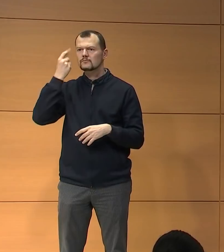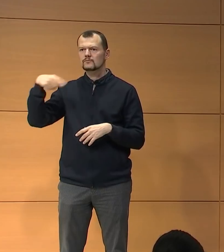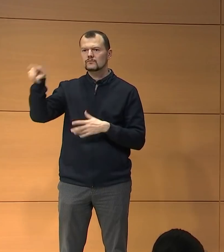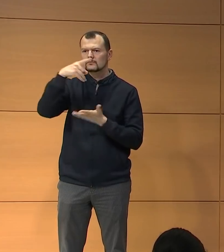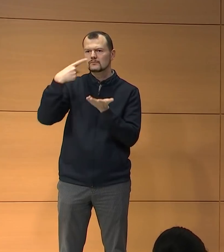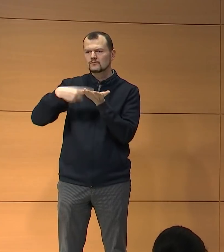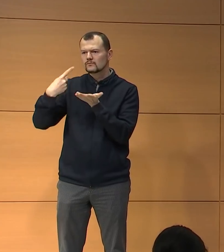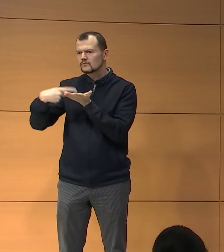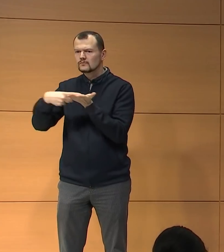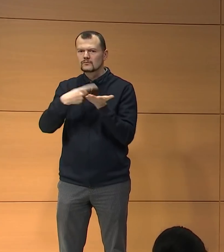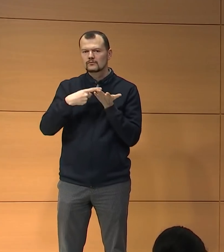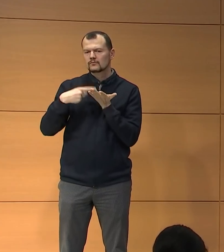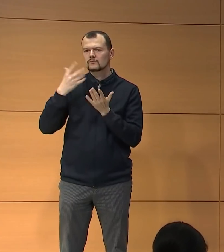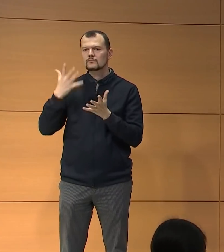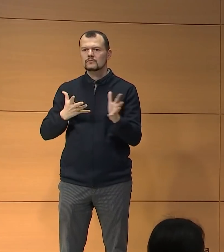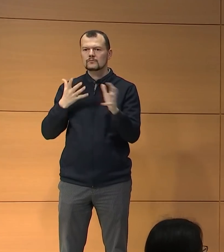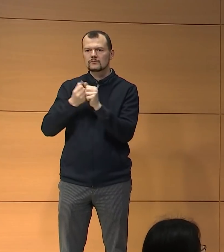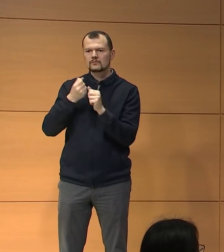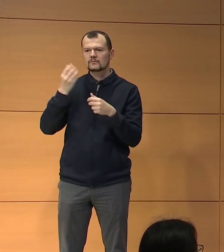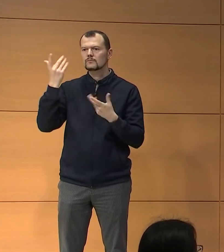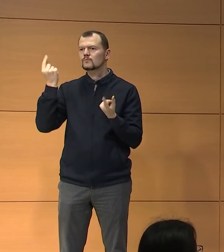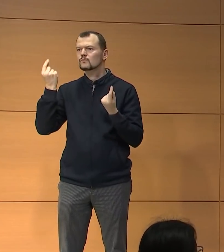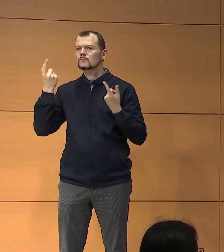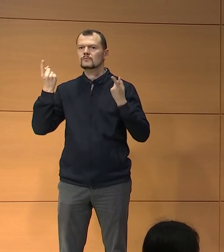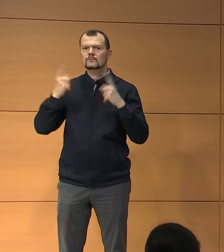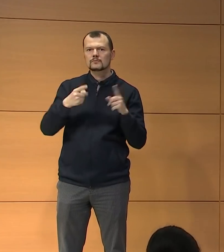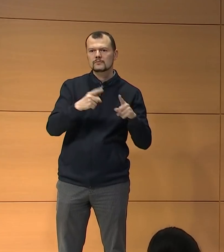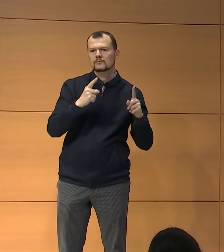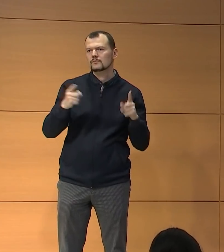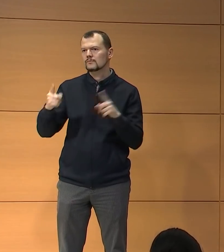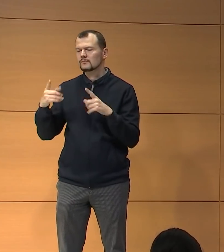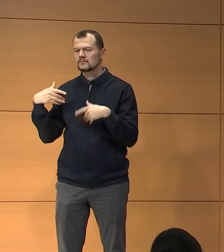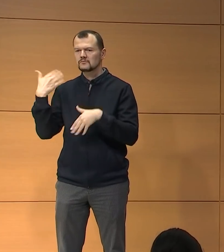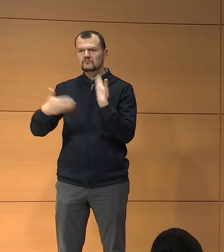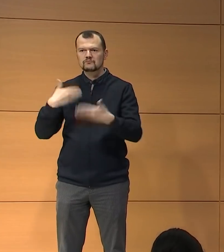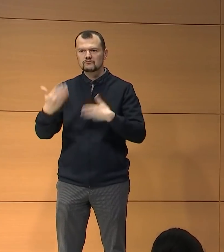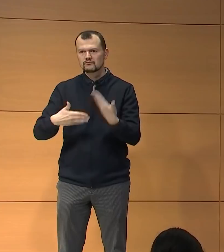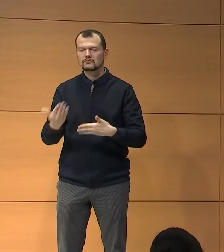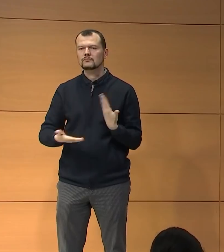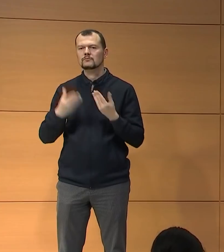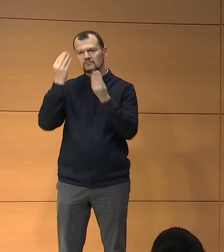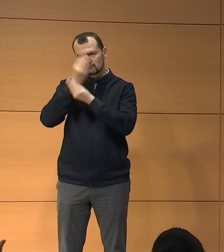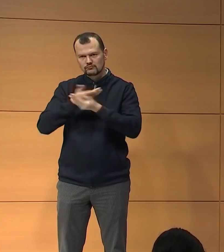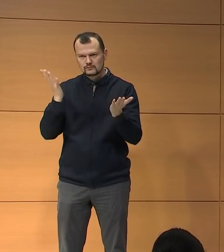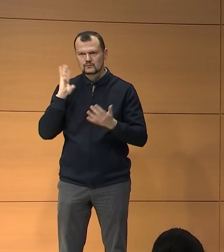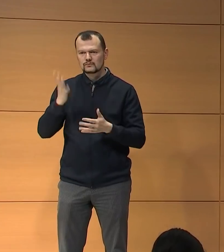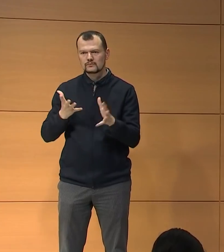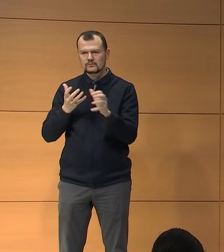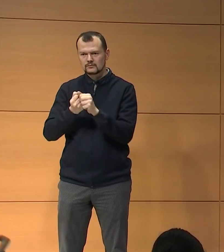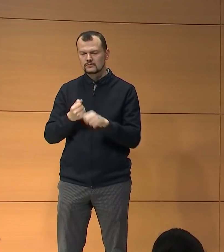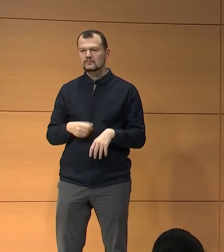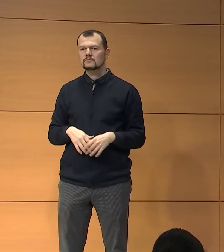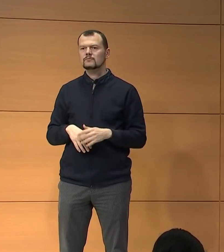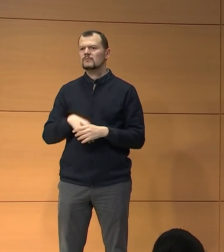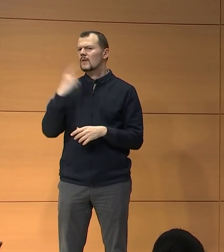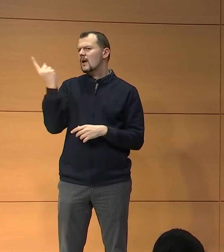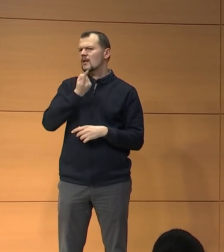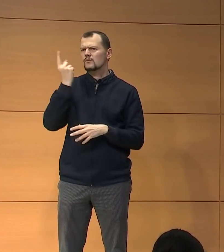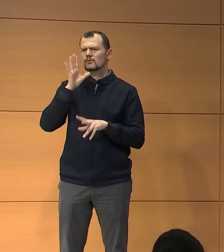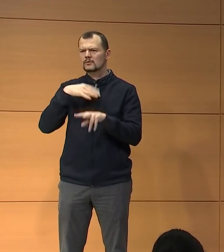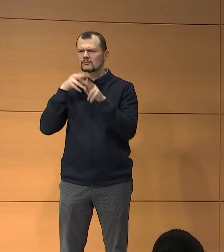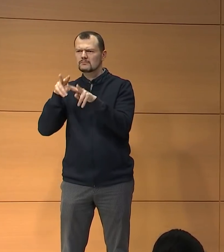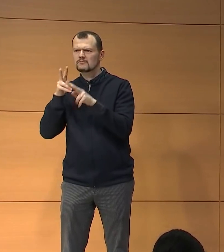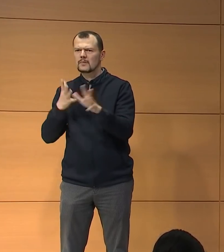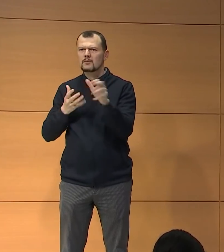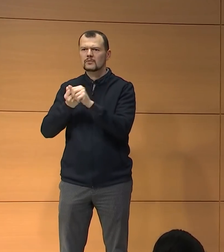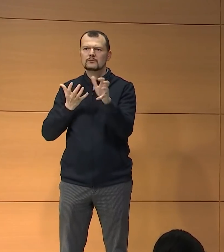factors. The coronavirus is a challenging and evolving situation, but we are well prepared in Fairfax County